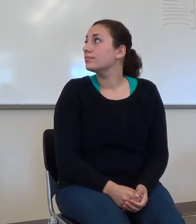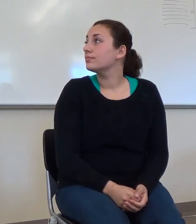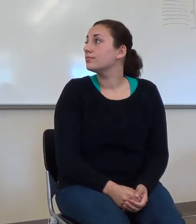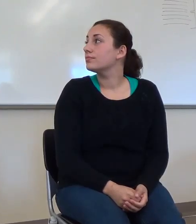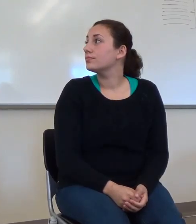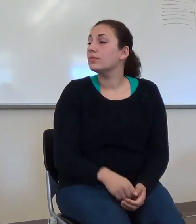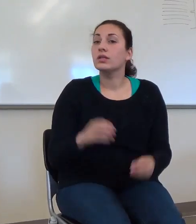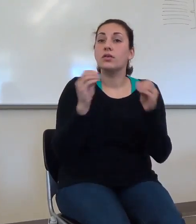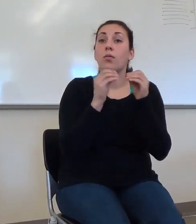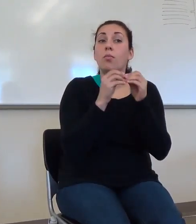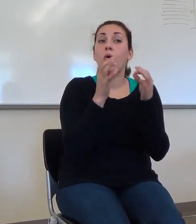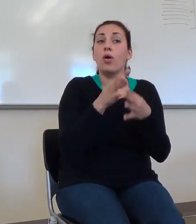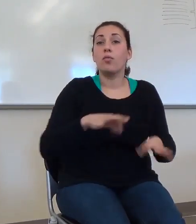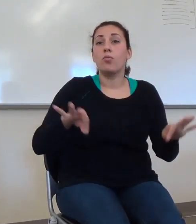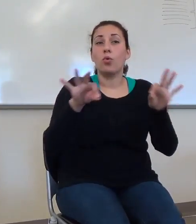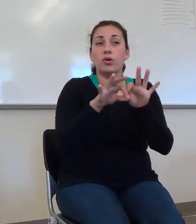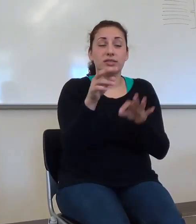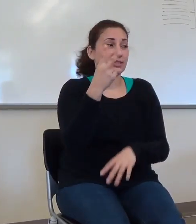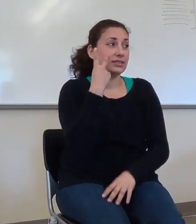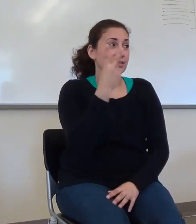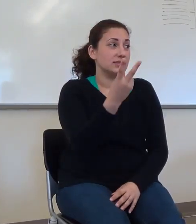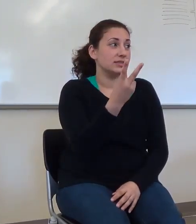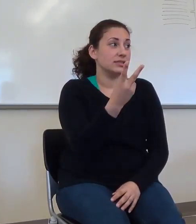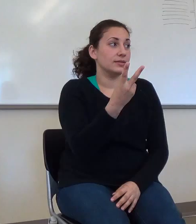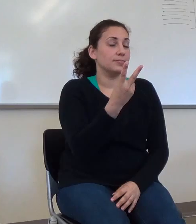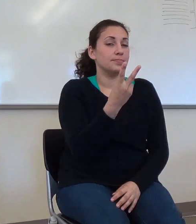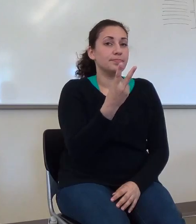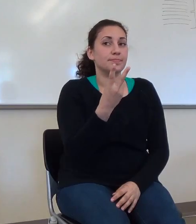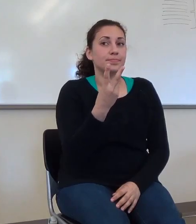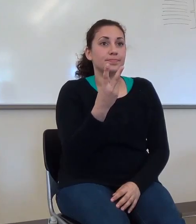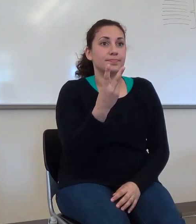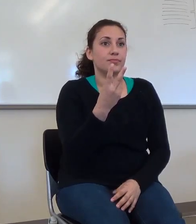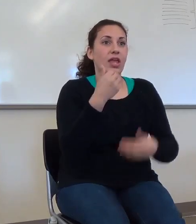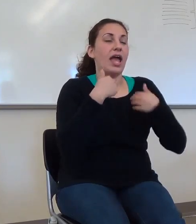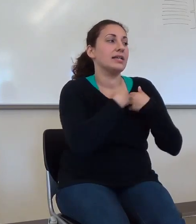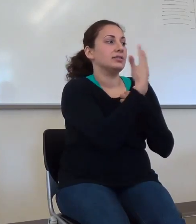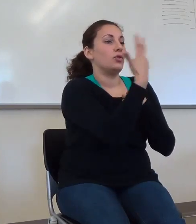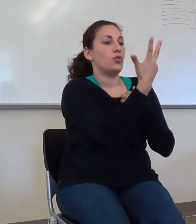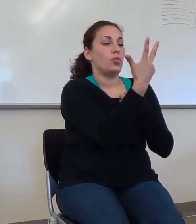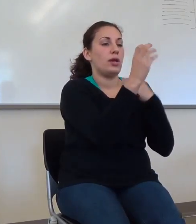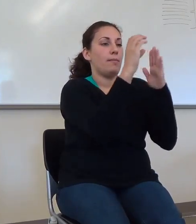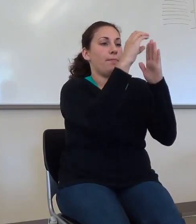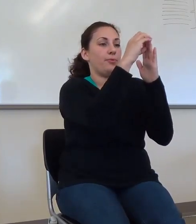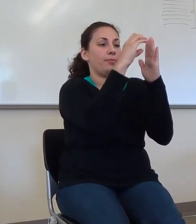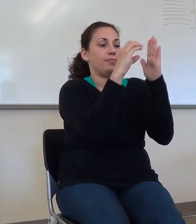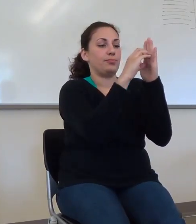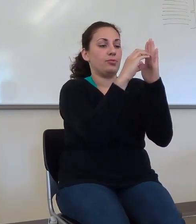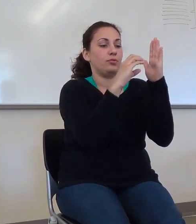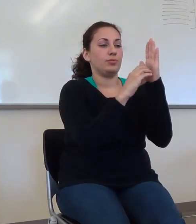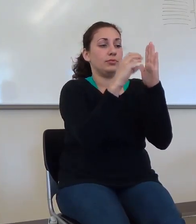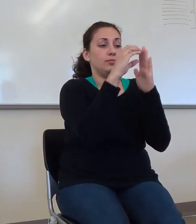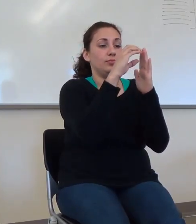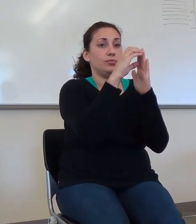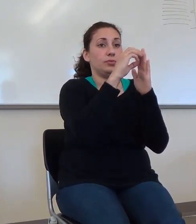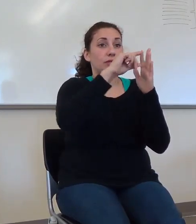more important to recognize that it's in 3 parts, an introduction, an example, and then more